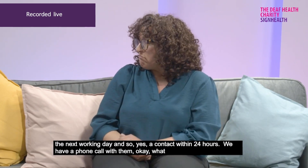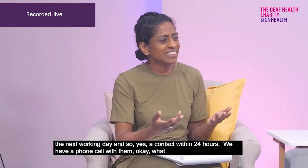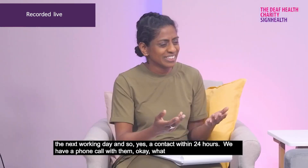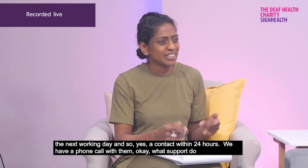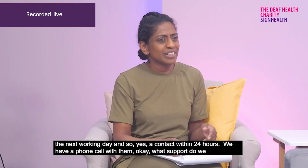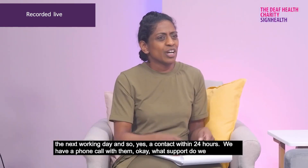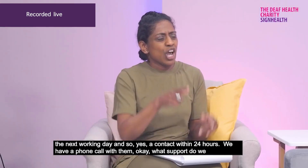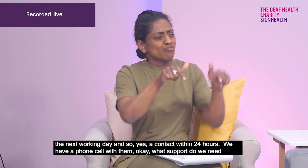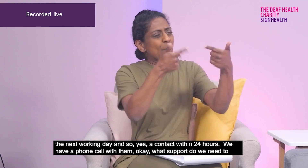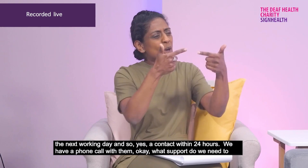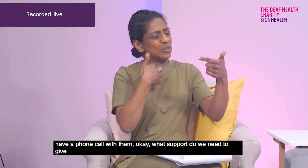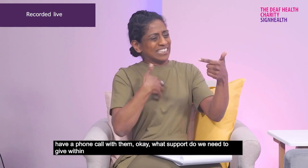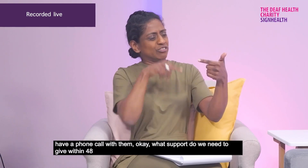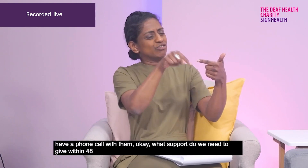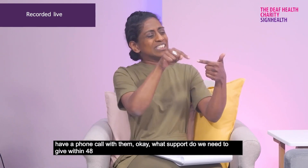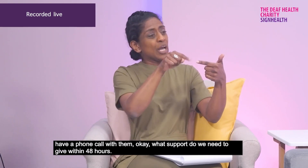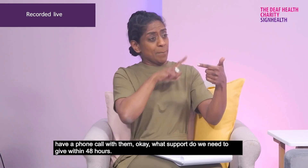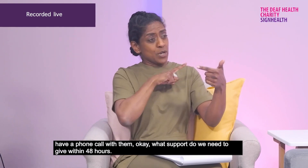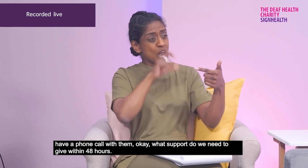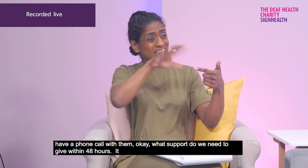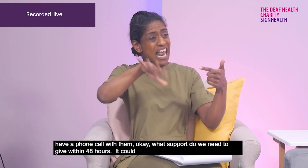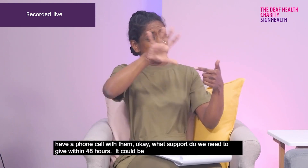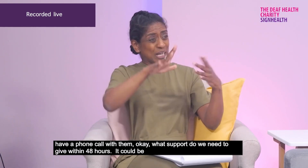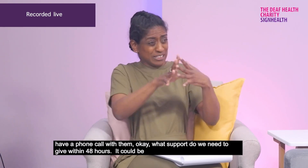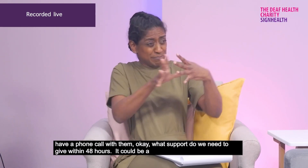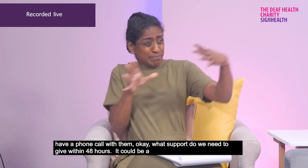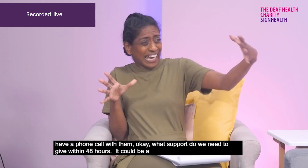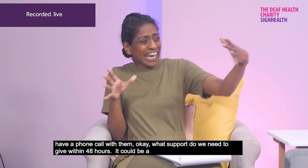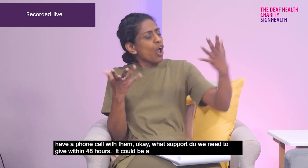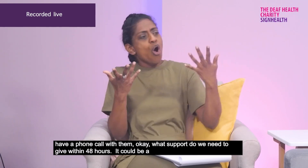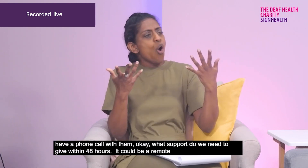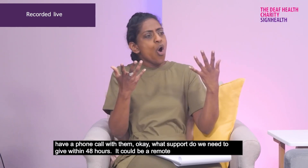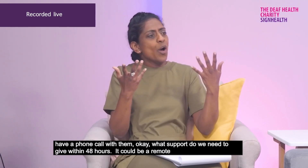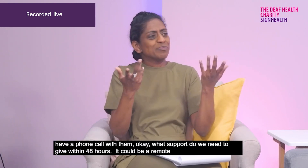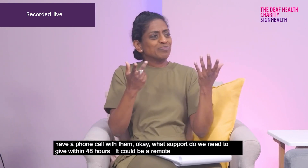see, okay, what support do we need to give within 48 hours? It could be a remote call.